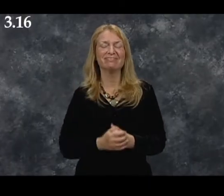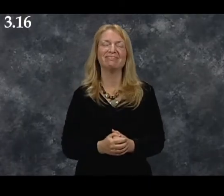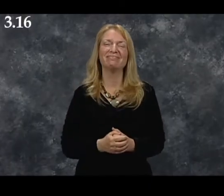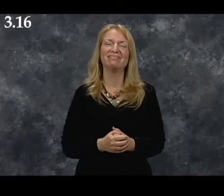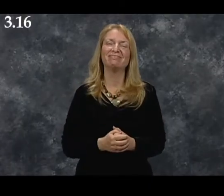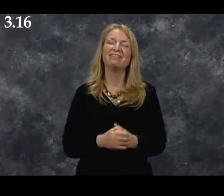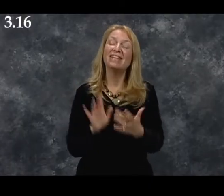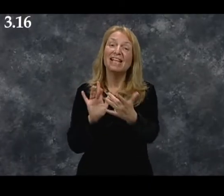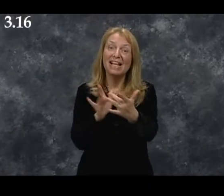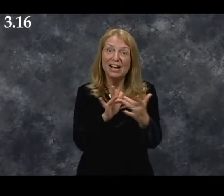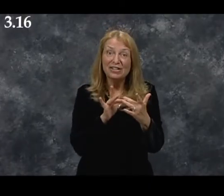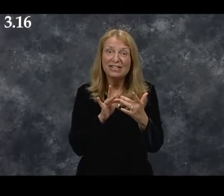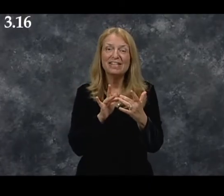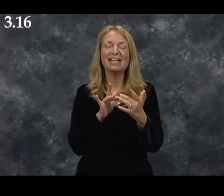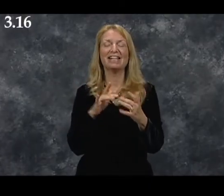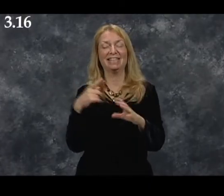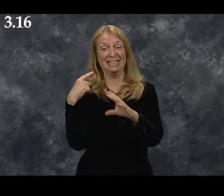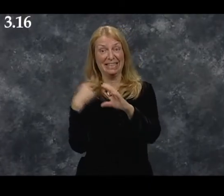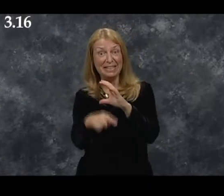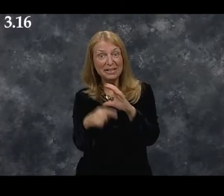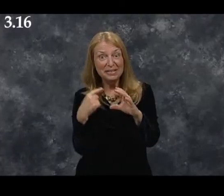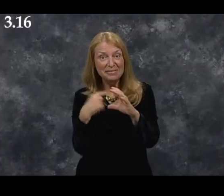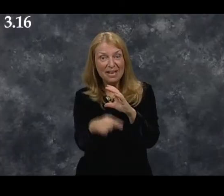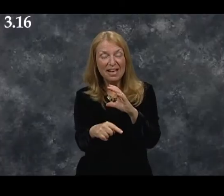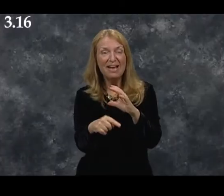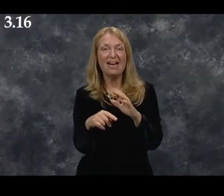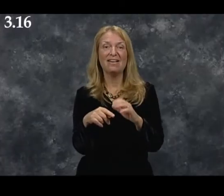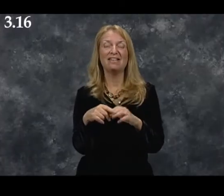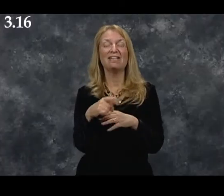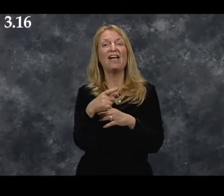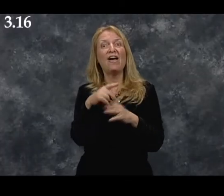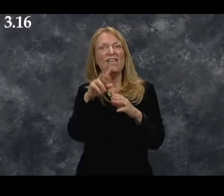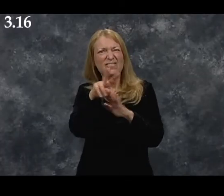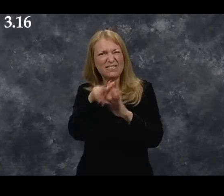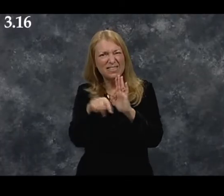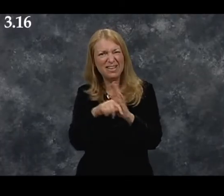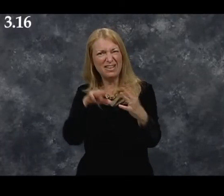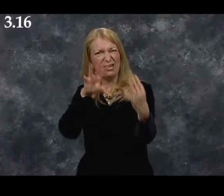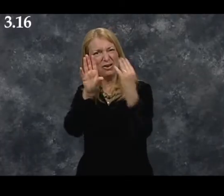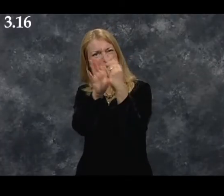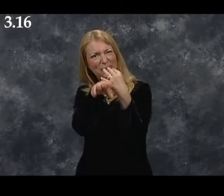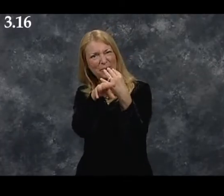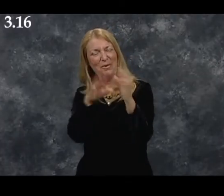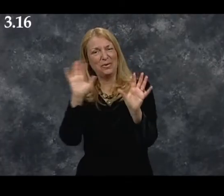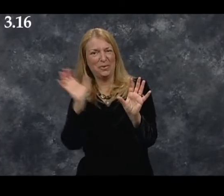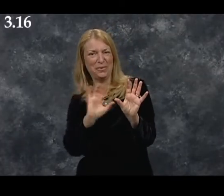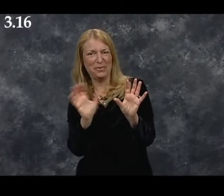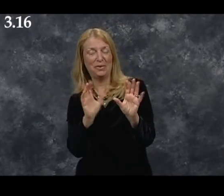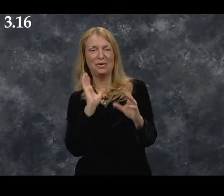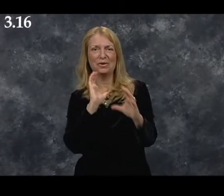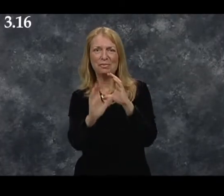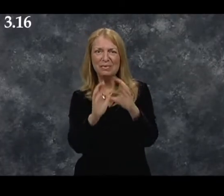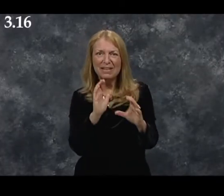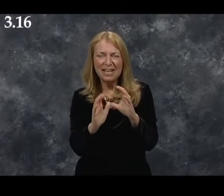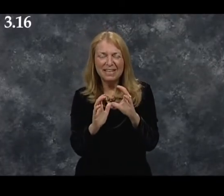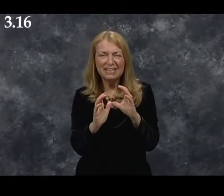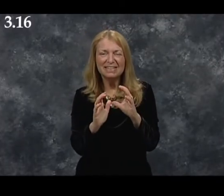small enough to often take with you. The internet, email, video phone